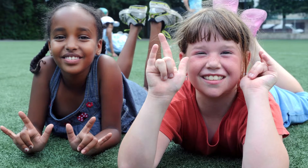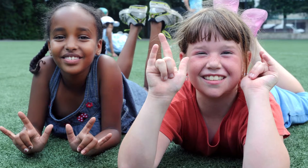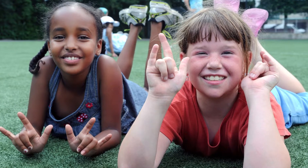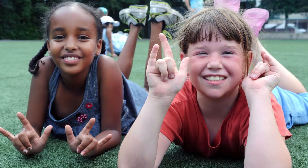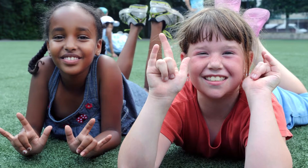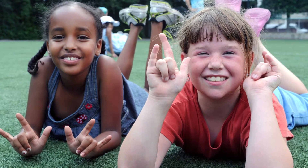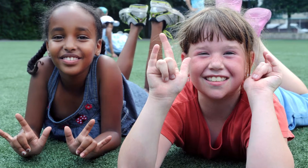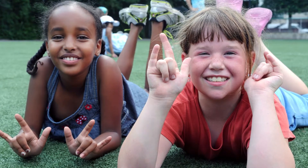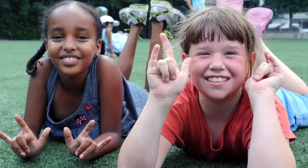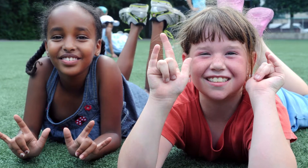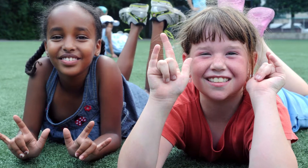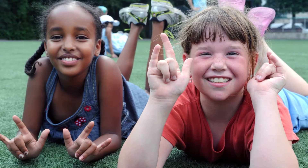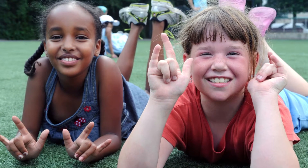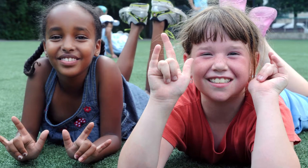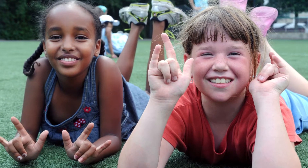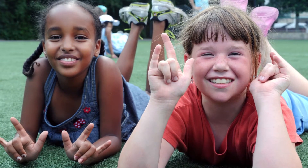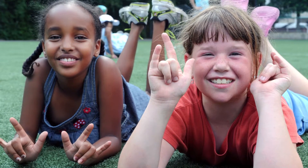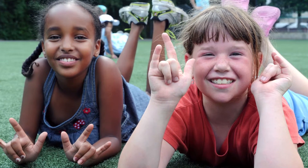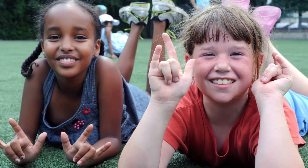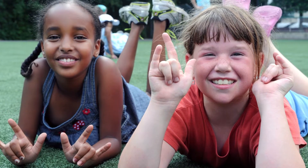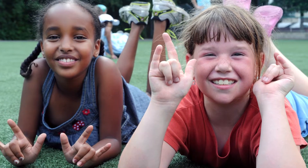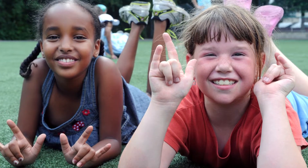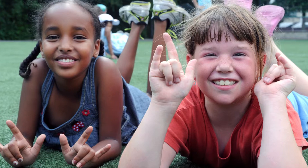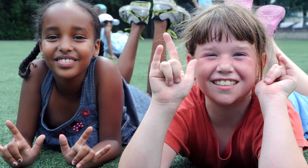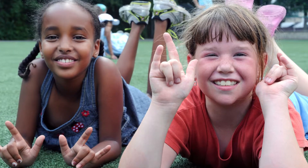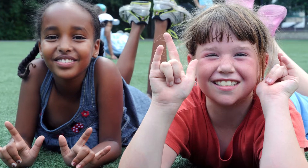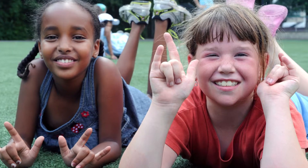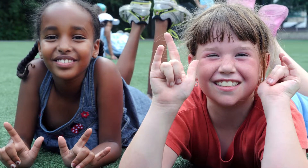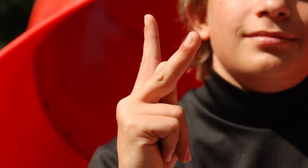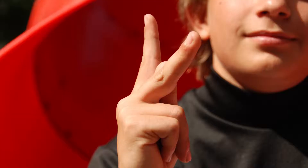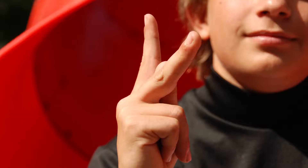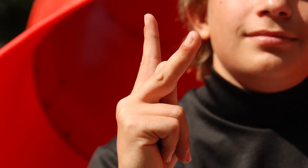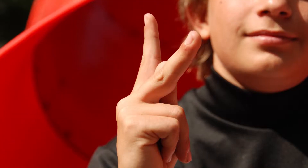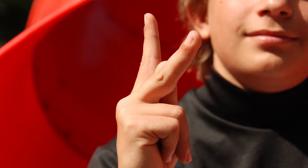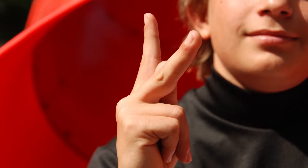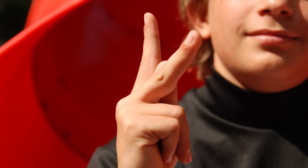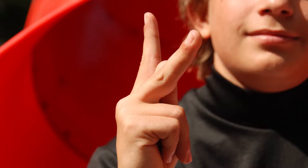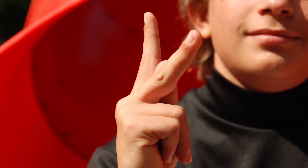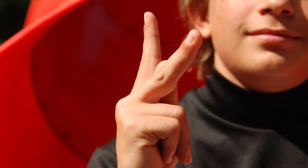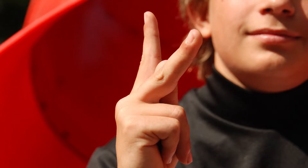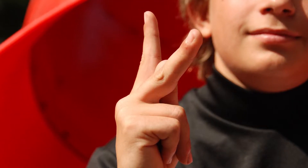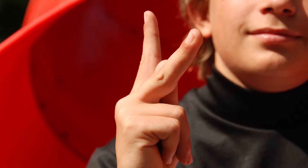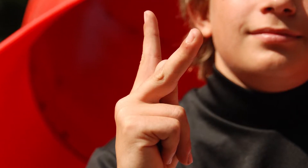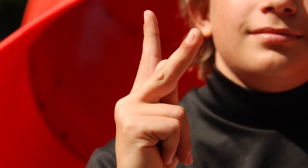Silent Voice can't do what it does without Share Life. Majority of our clients, our families, live below the poverty